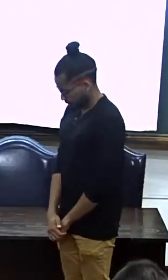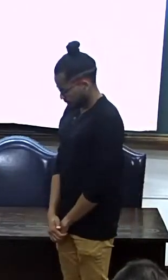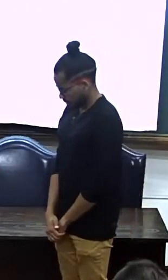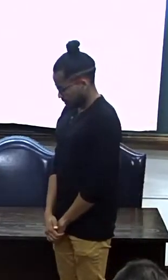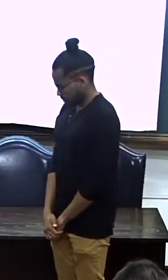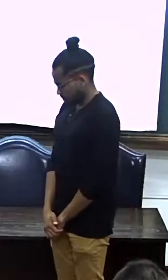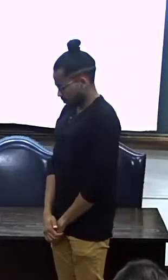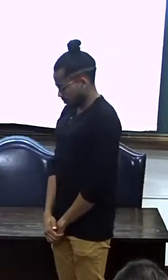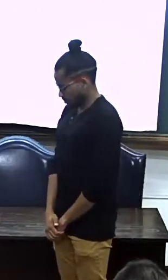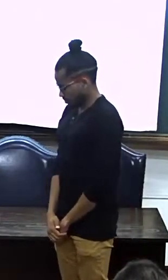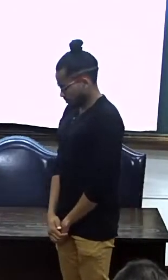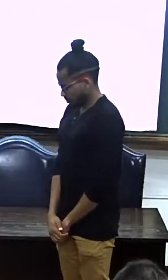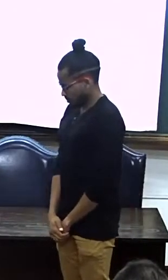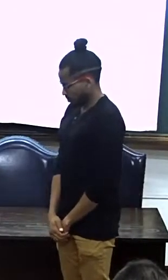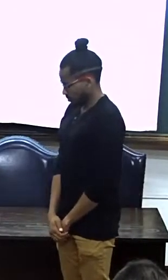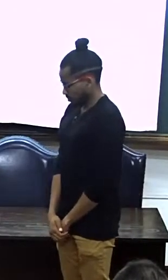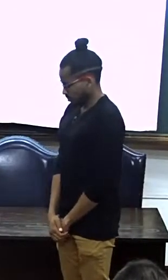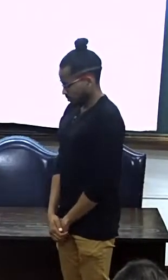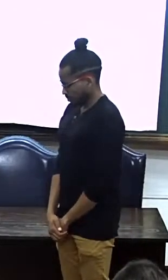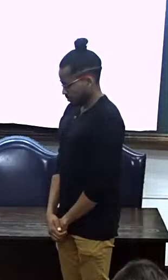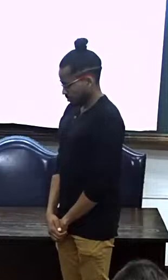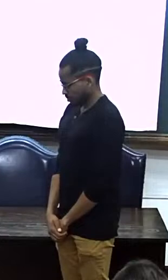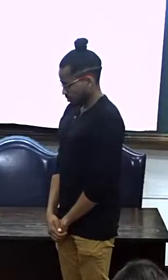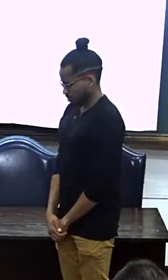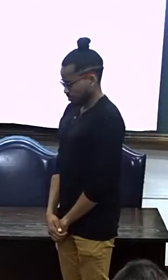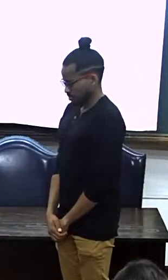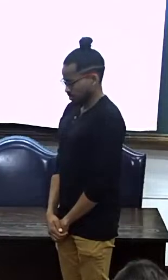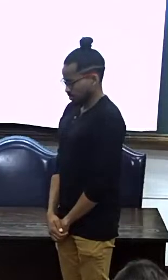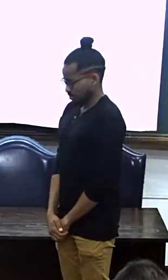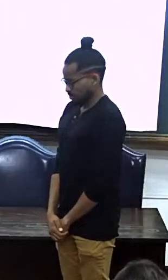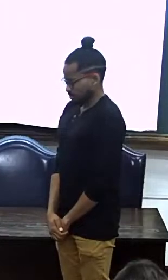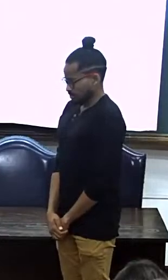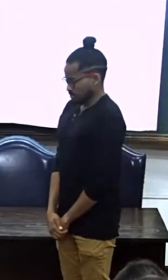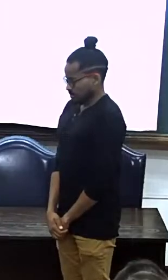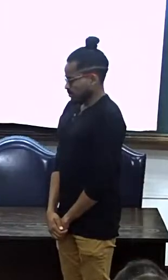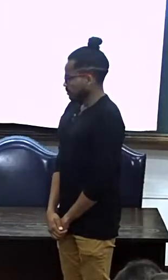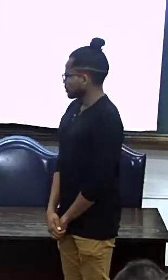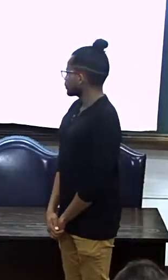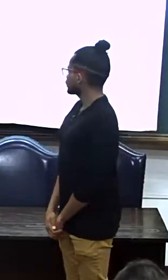que provêm dos valores de força,